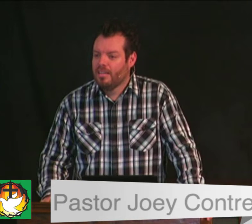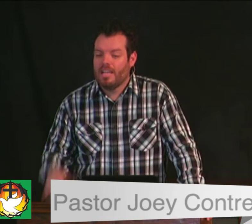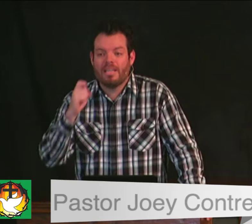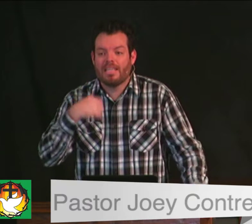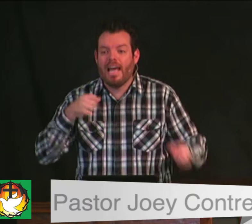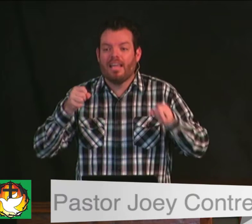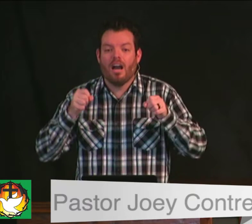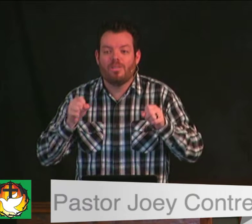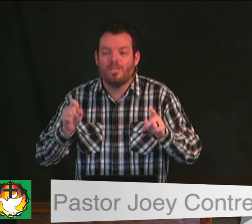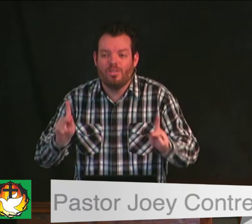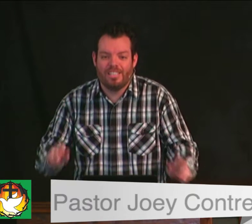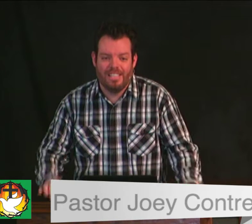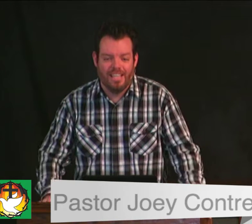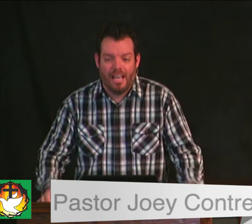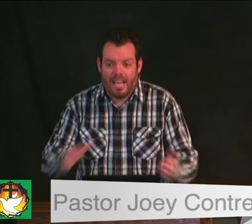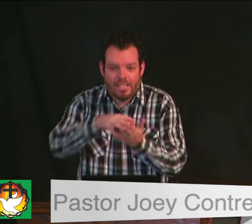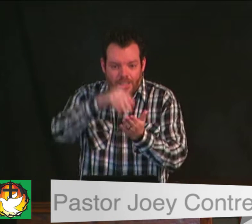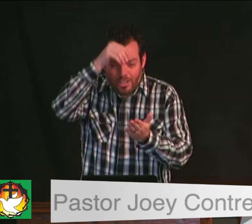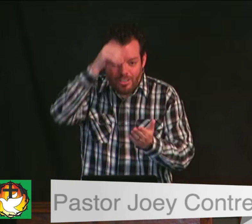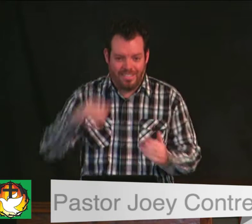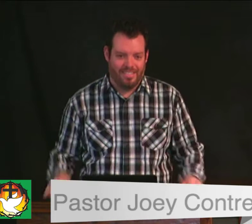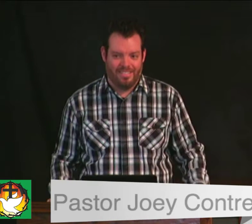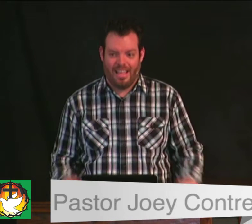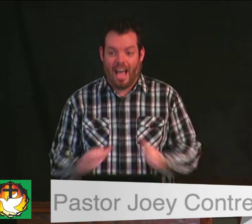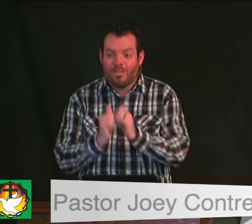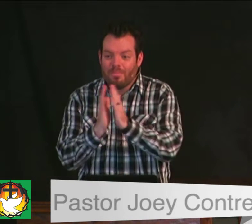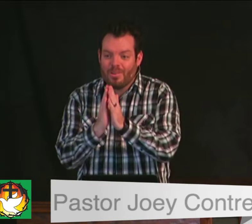And because I had that opportunity, I got to learn how to pray.